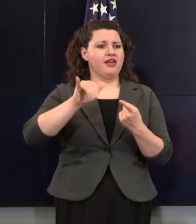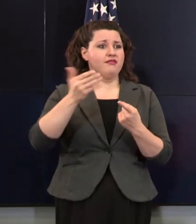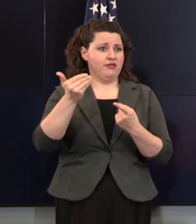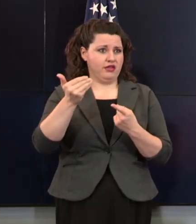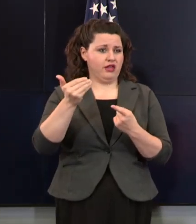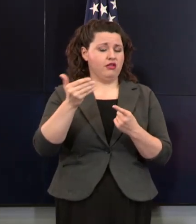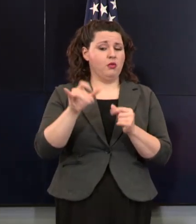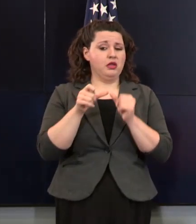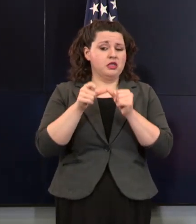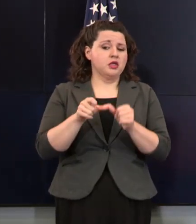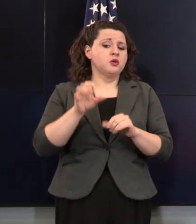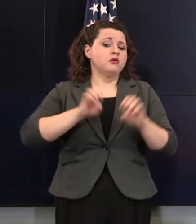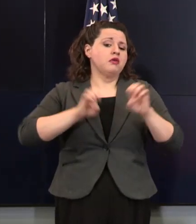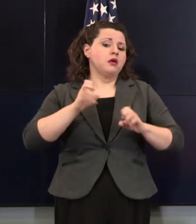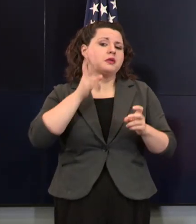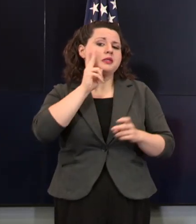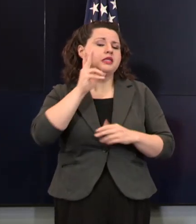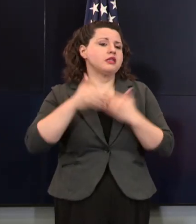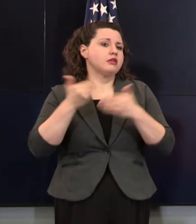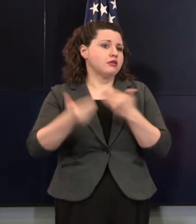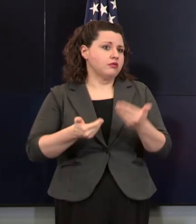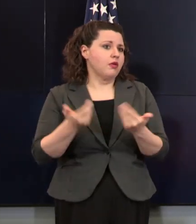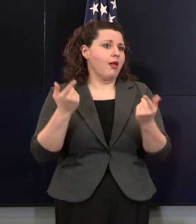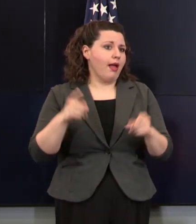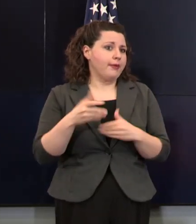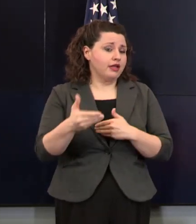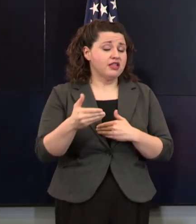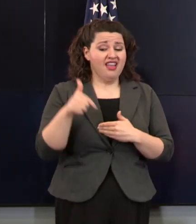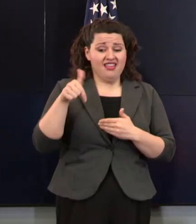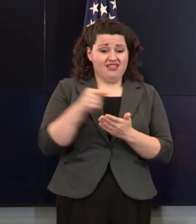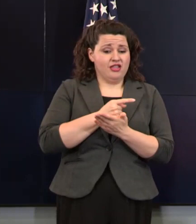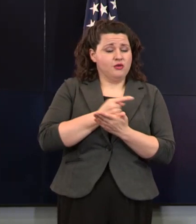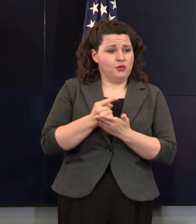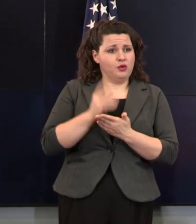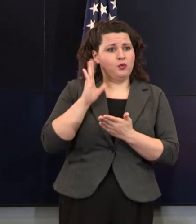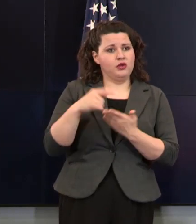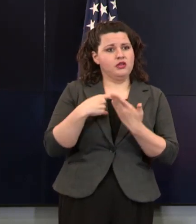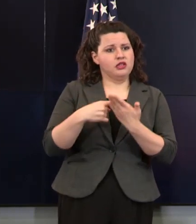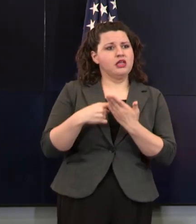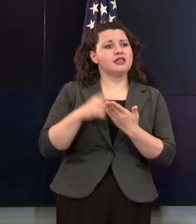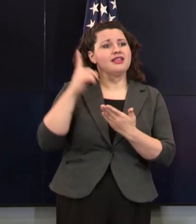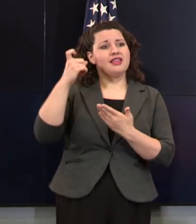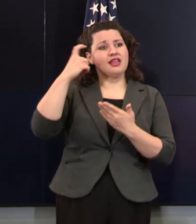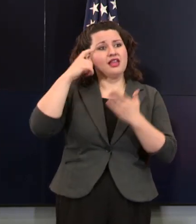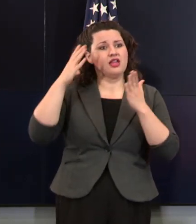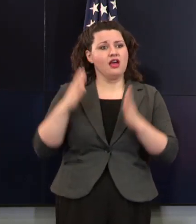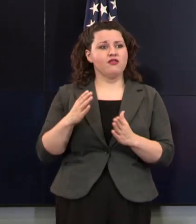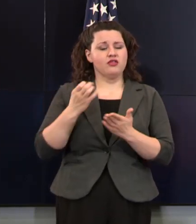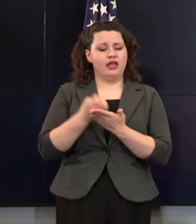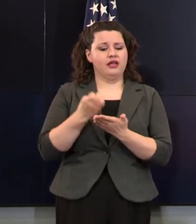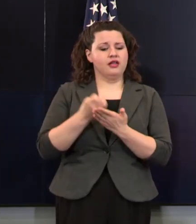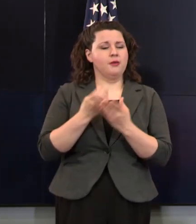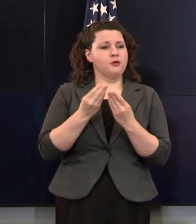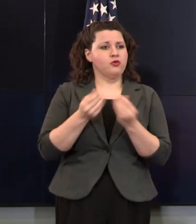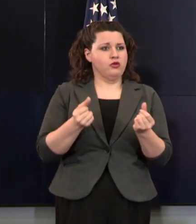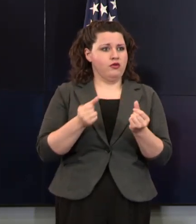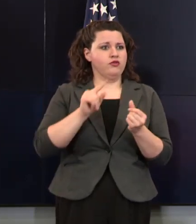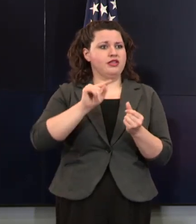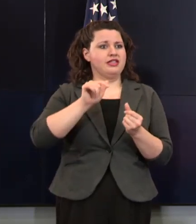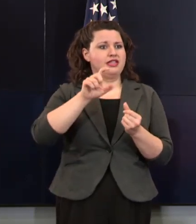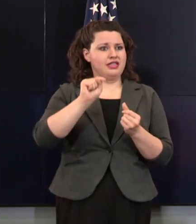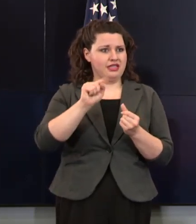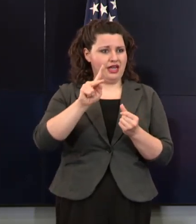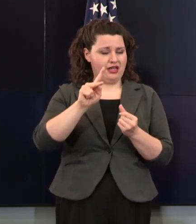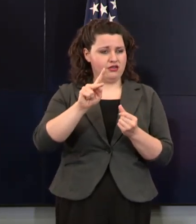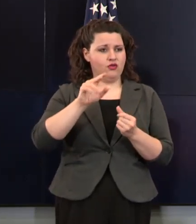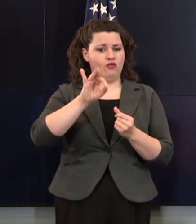to evaluate and see what's next. In the meantime, later this week, I'll be talking about the governor's economic recovery task force, and that's really bringing